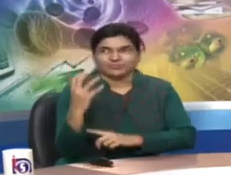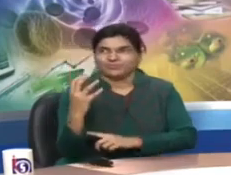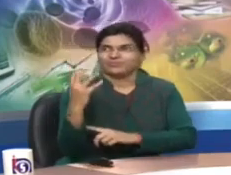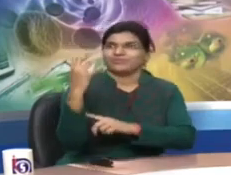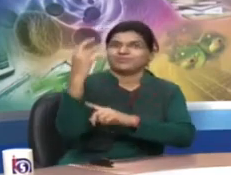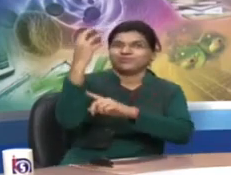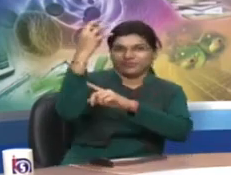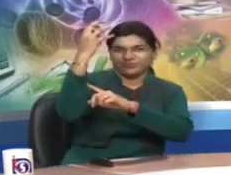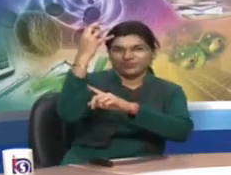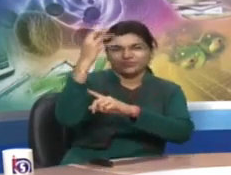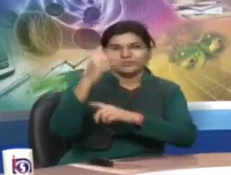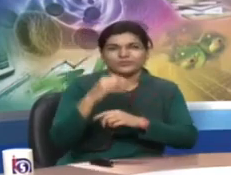if he says